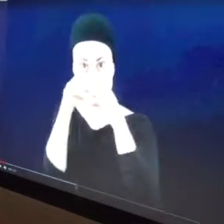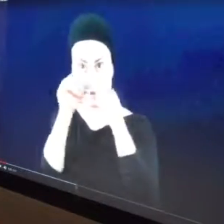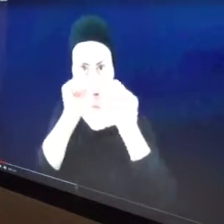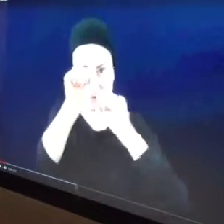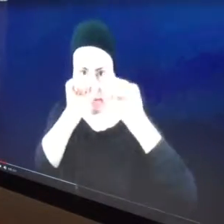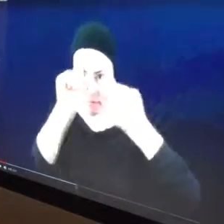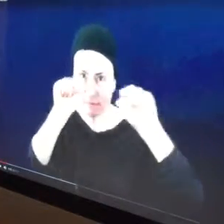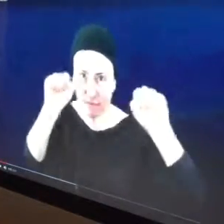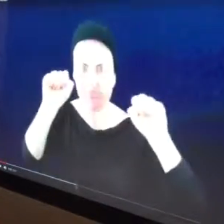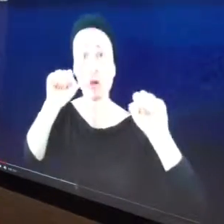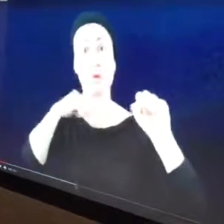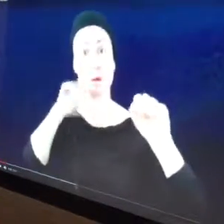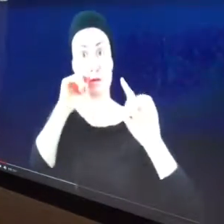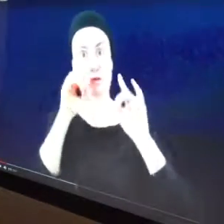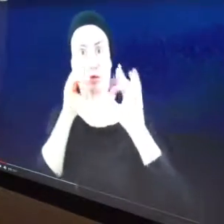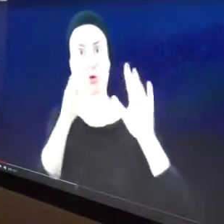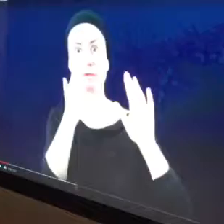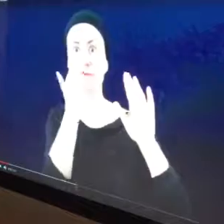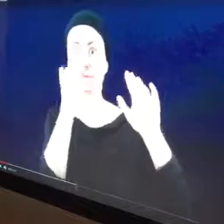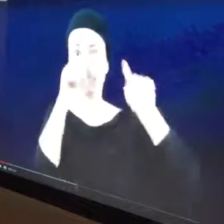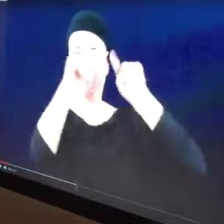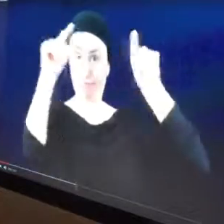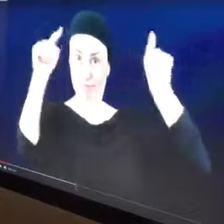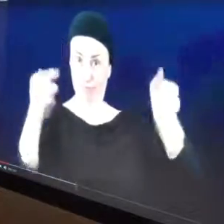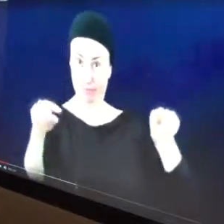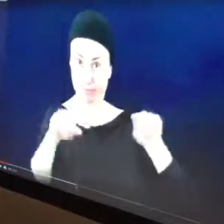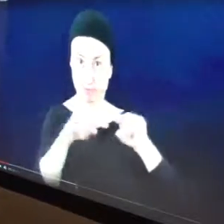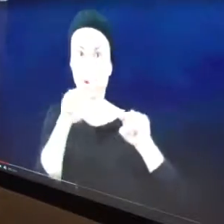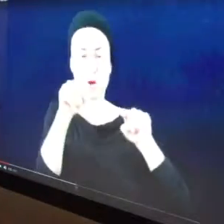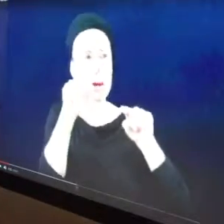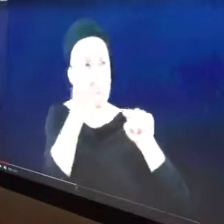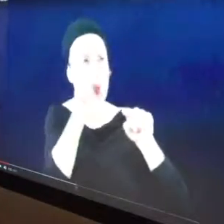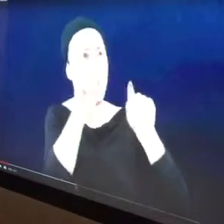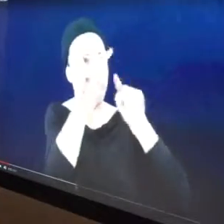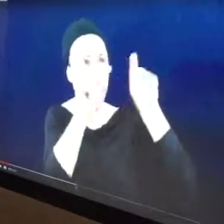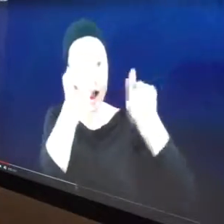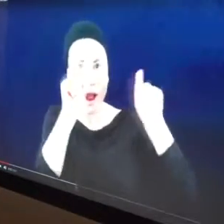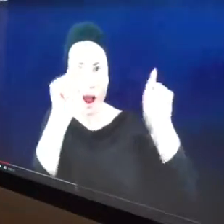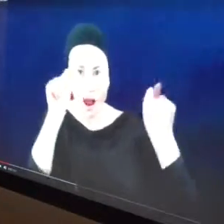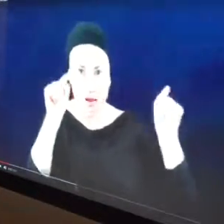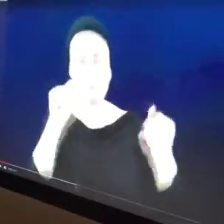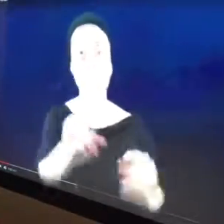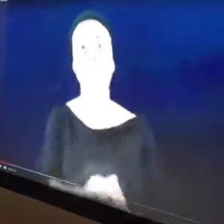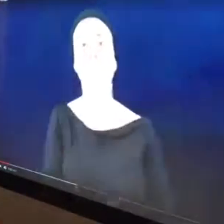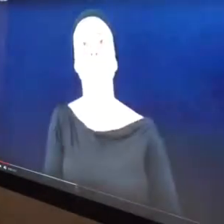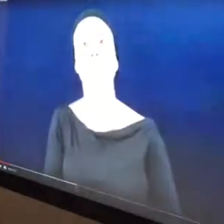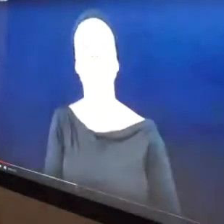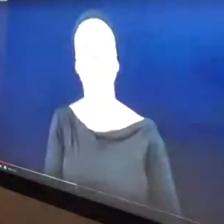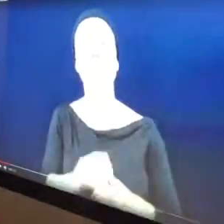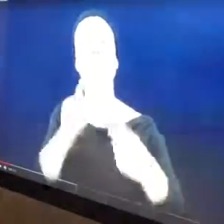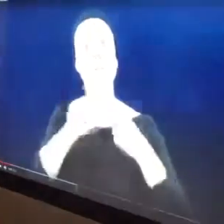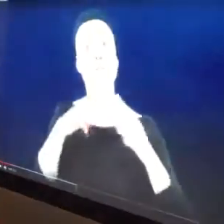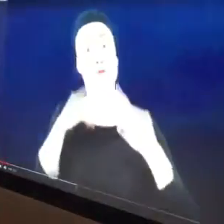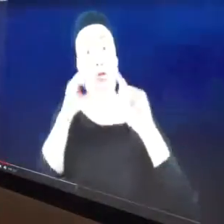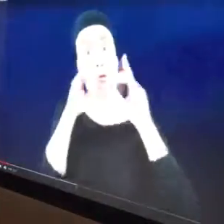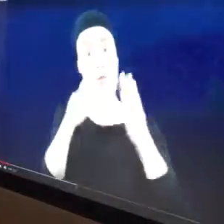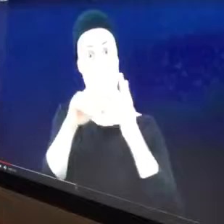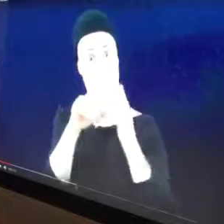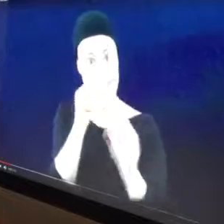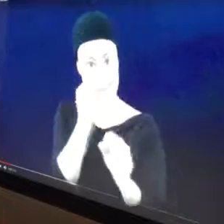There are different categories for how space is used. Very shortly I'll show you a diagram so that you'll be able to understand the terms that are used when describing